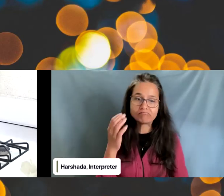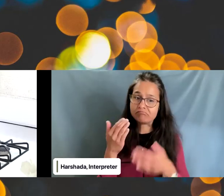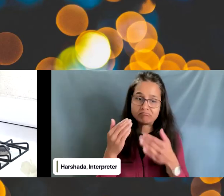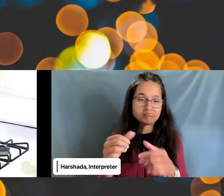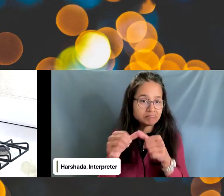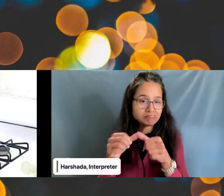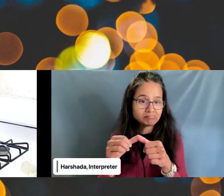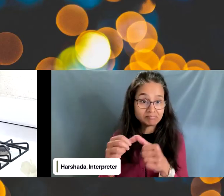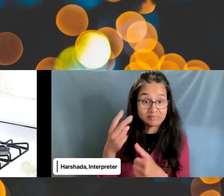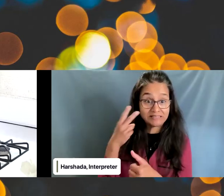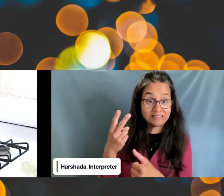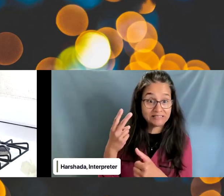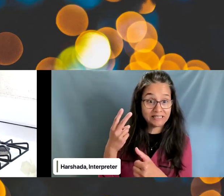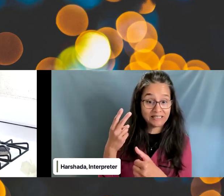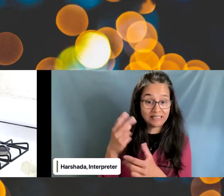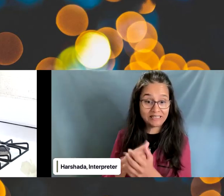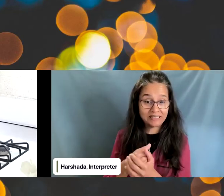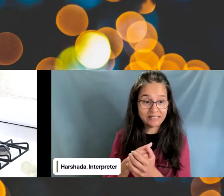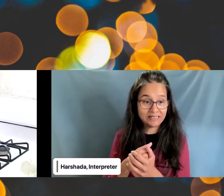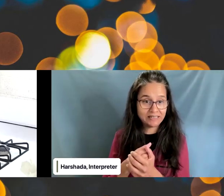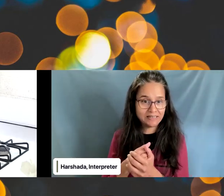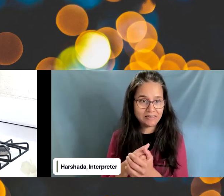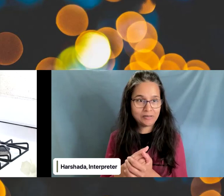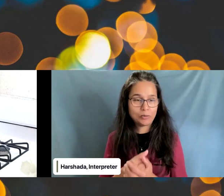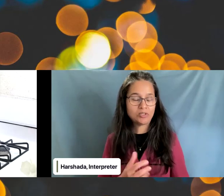I can hear some of you go, the gentleman pirate, I presume.